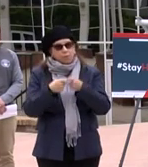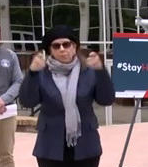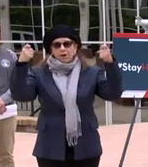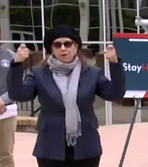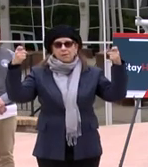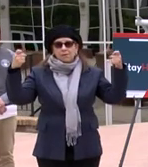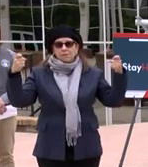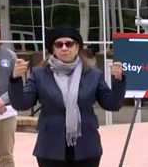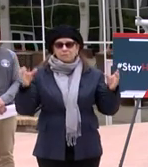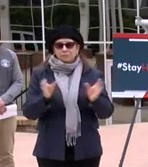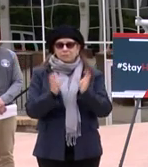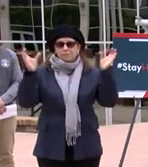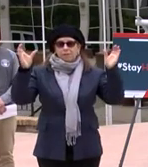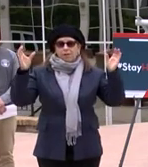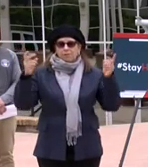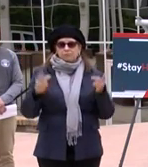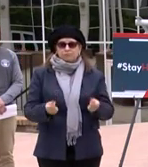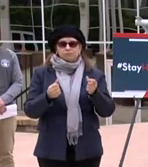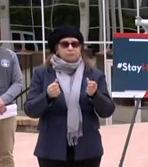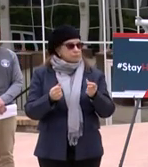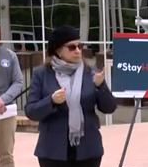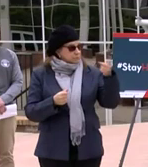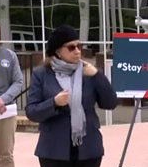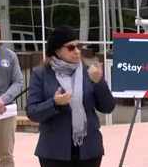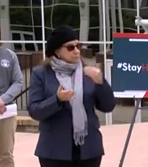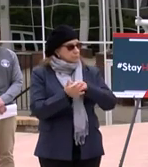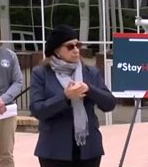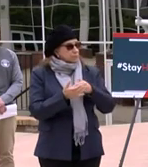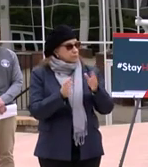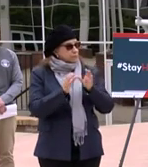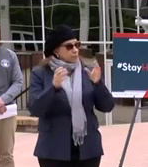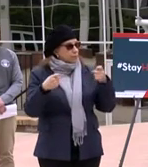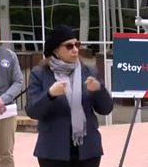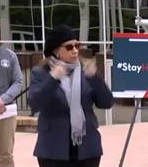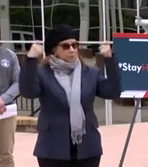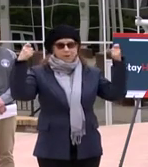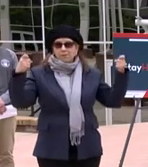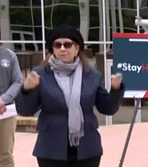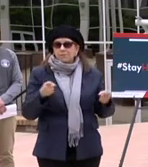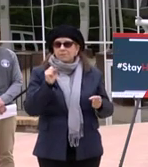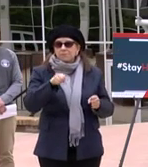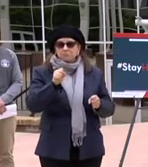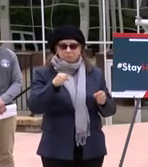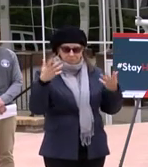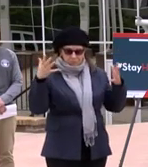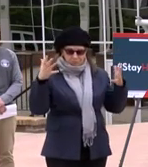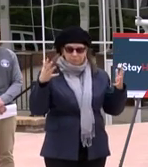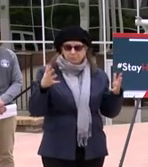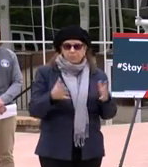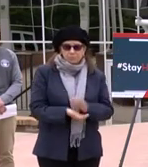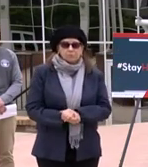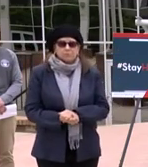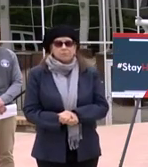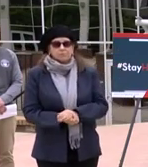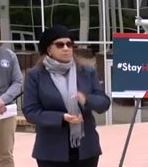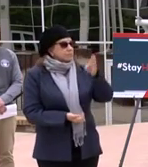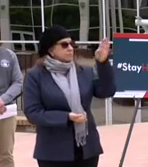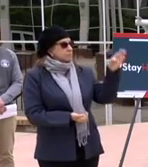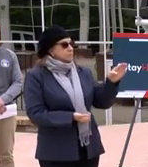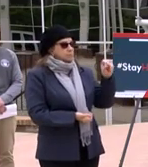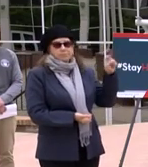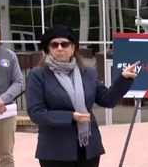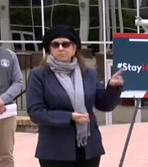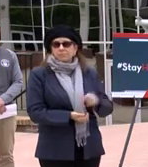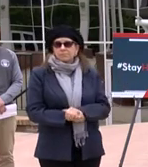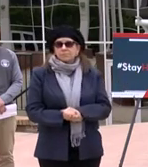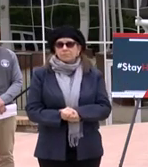We've don't have to reapply? already done that. We did that early on. Yes. Mayor Bowser, normally we would be in the